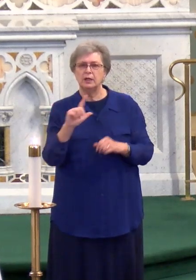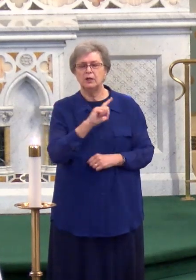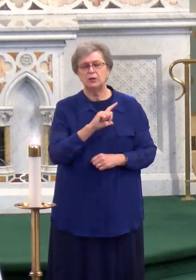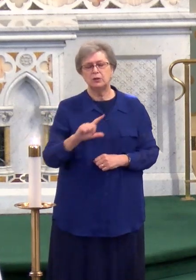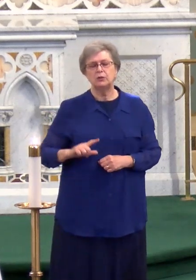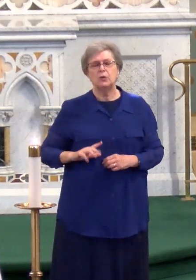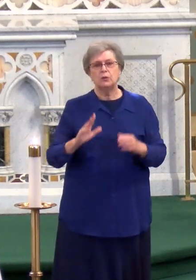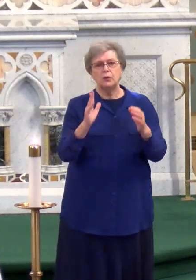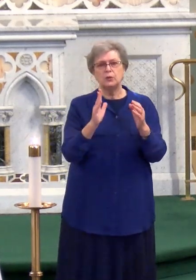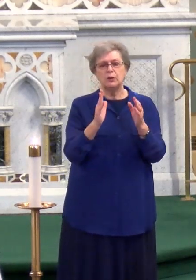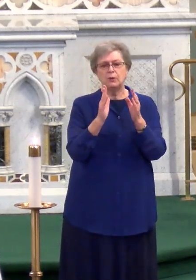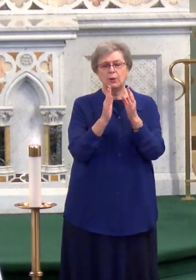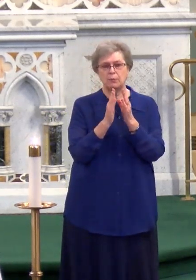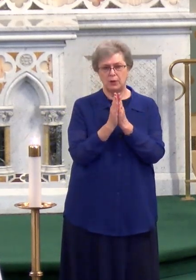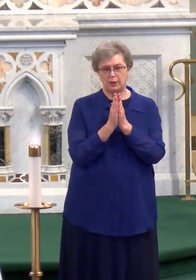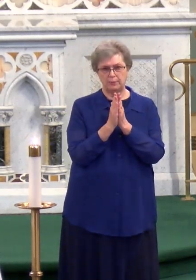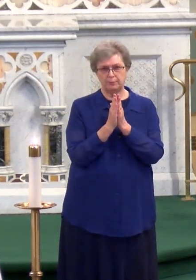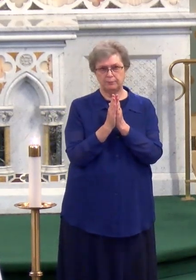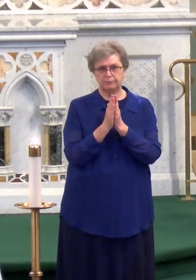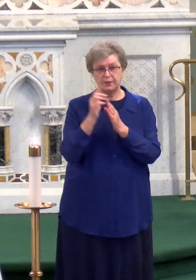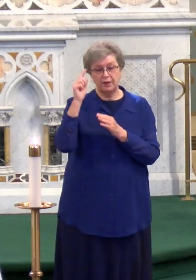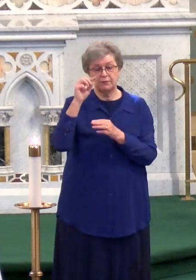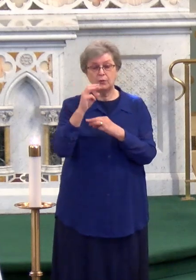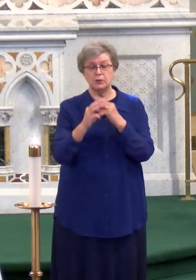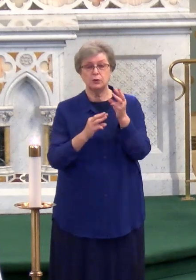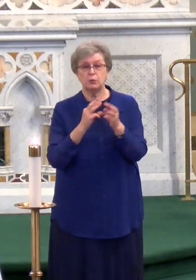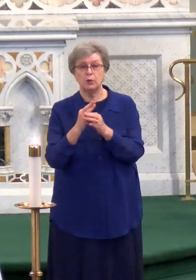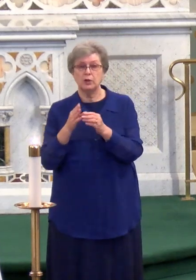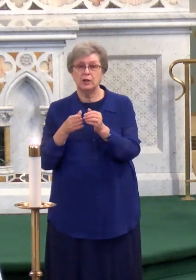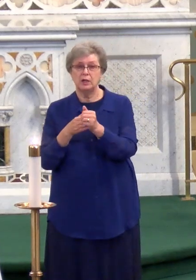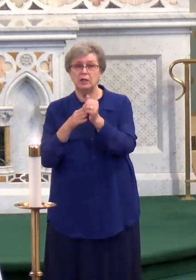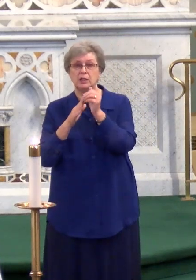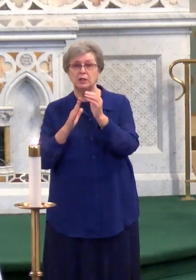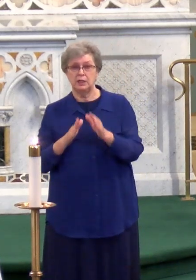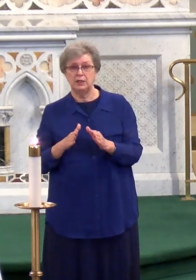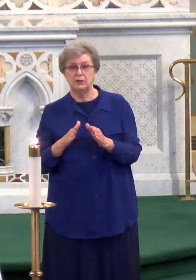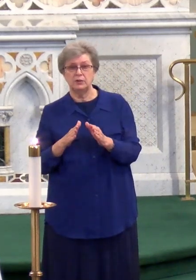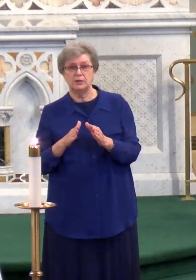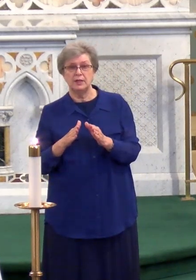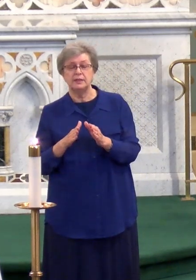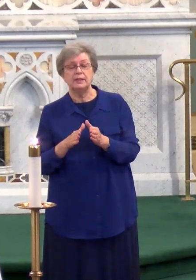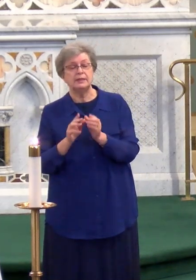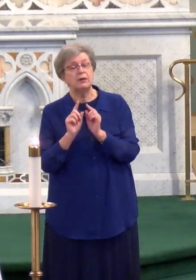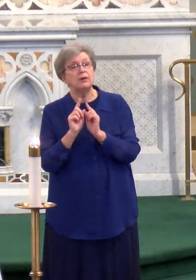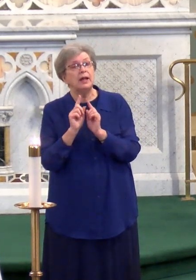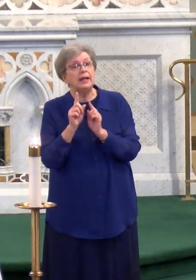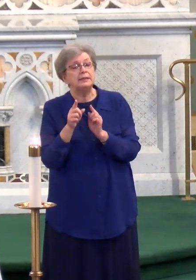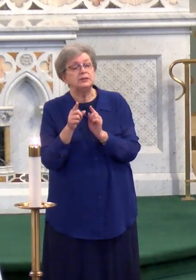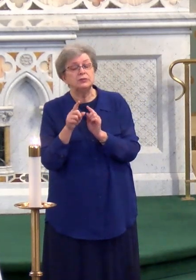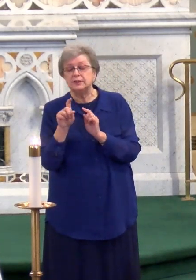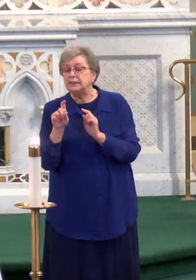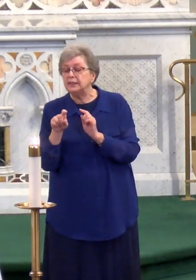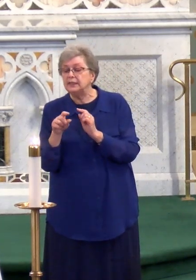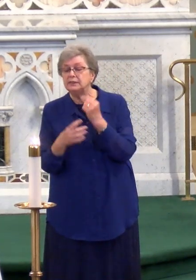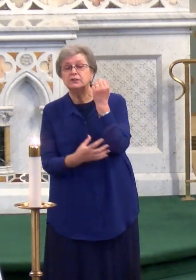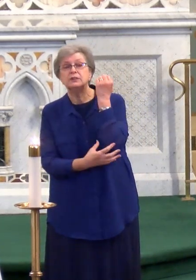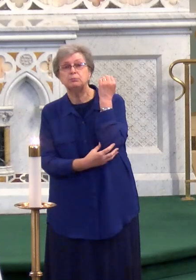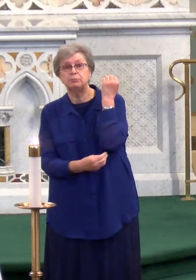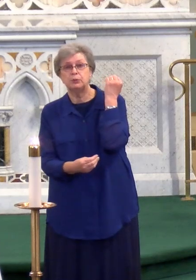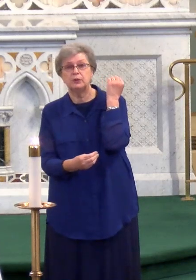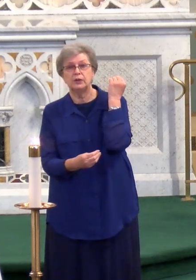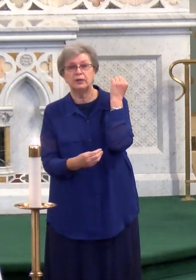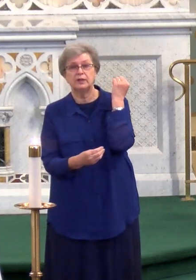Lord, hear our prayer. For world leaders, that they may be responsive to the needs of the poor, the hungry, and